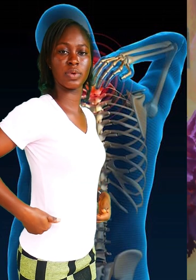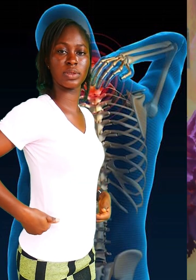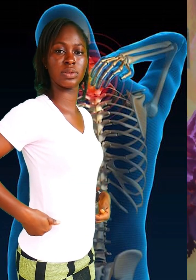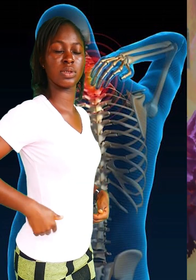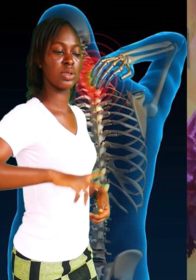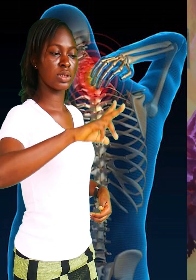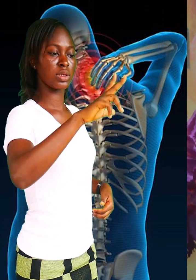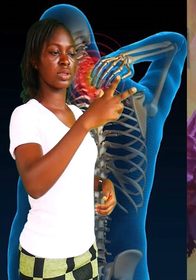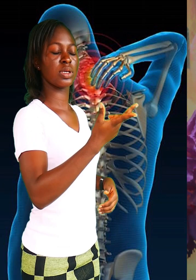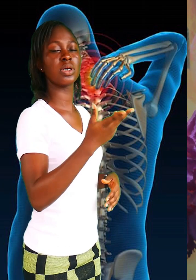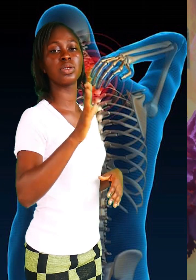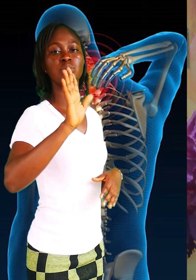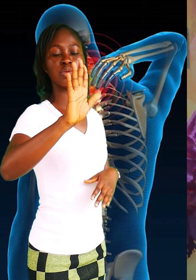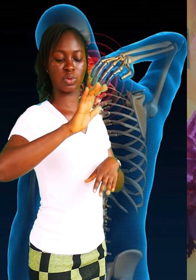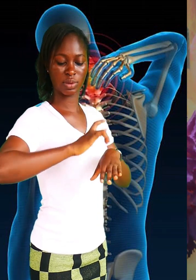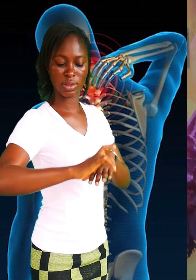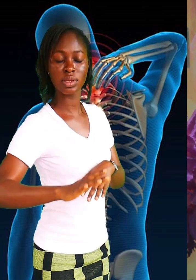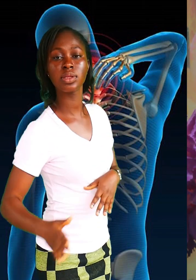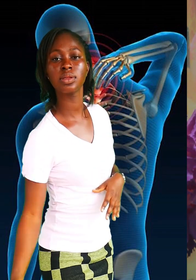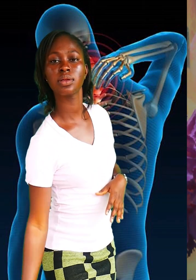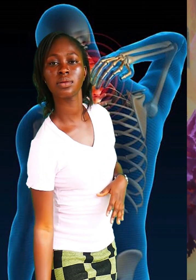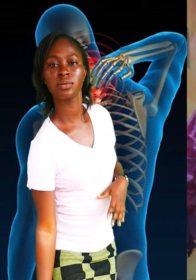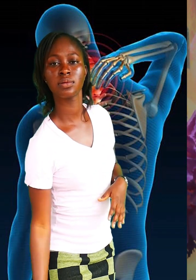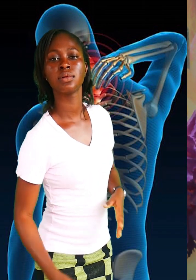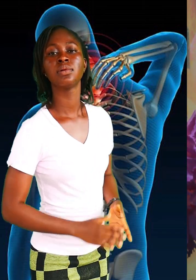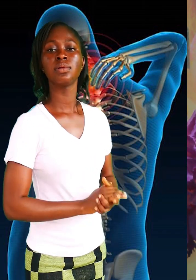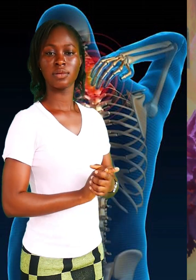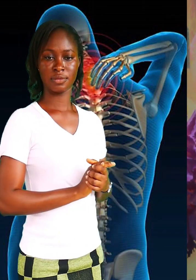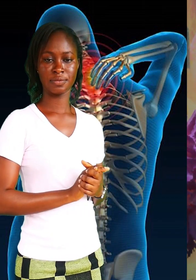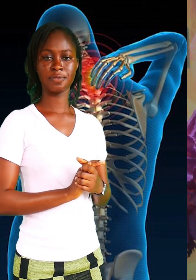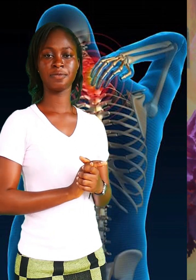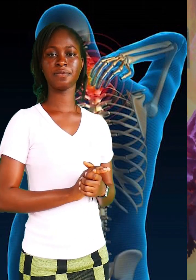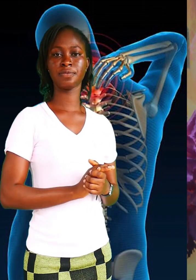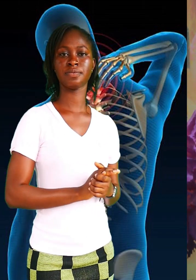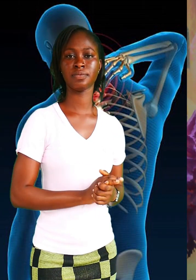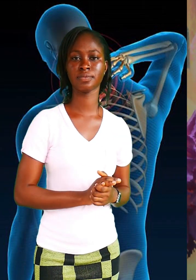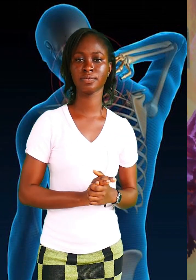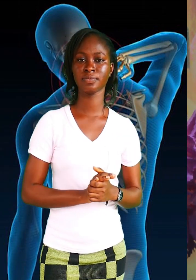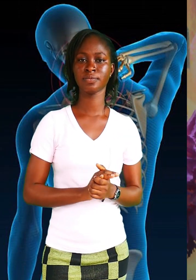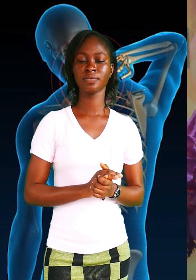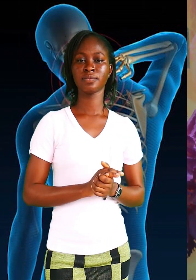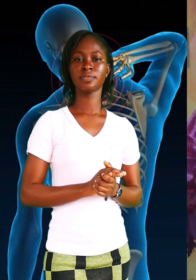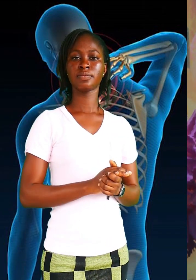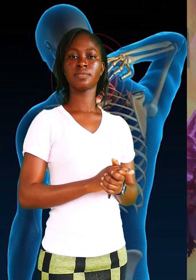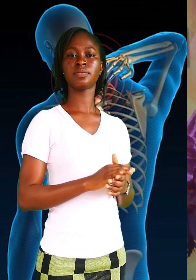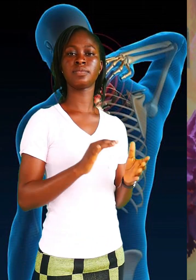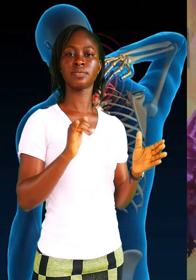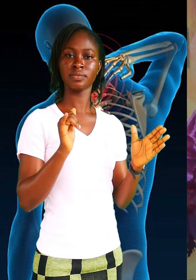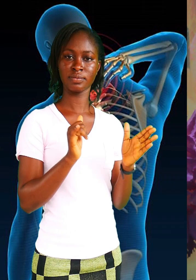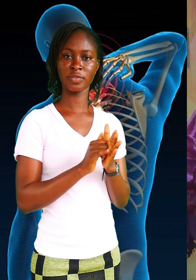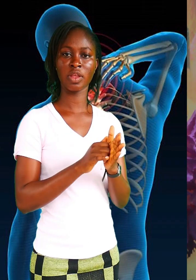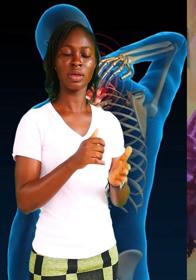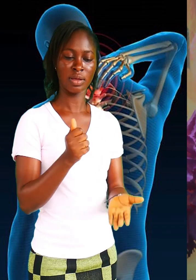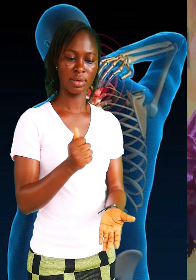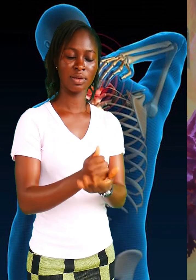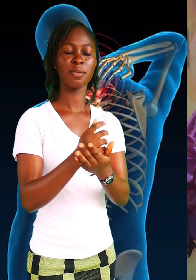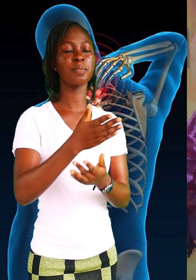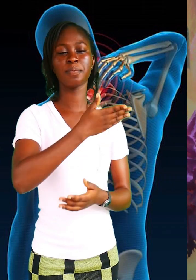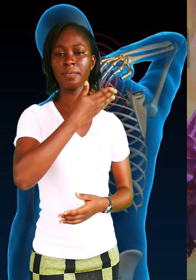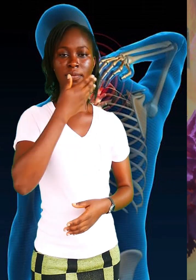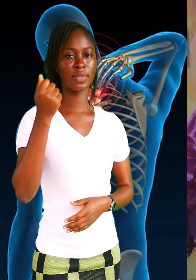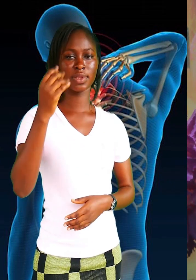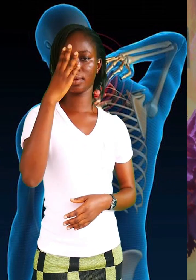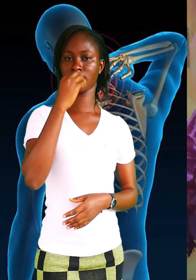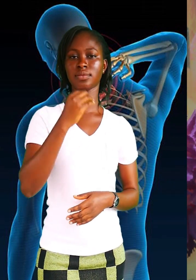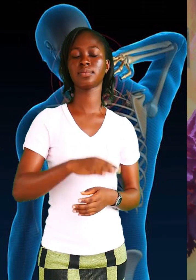ho no na fi wo de ba konso ahye wona ntu echi ho sa eno ne de ya wo fom ho no sa na no ene ye papapa afi